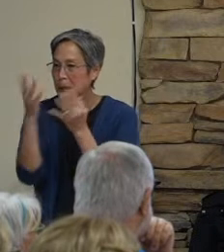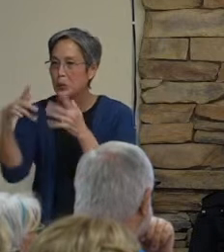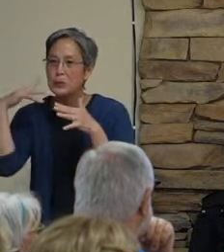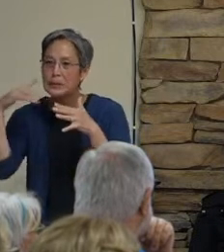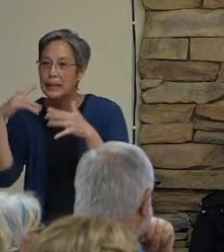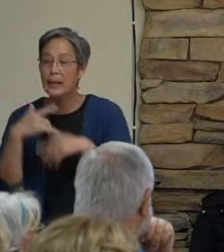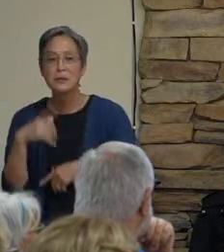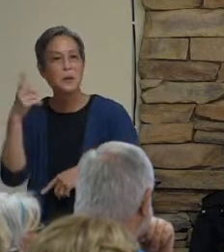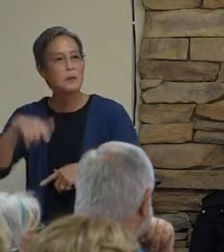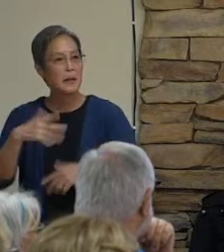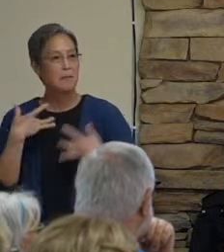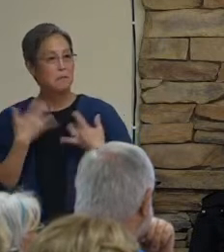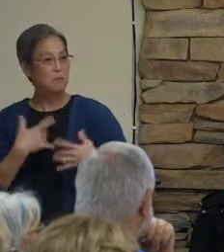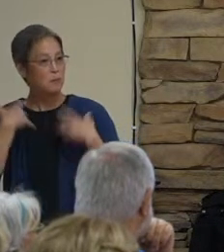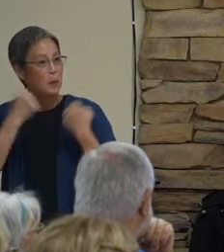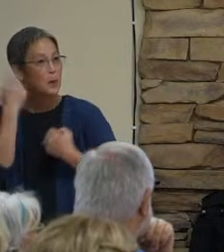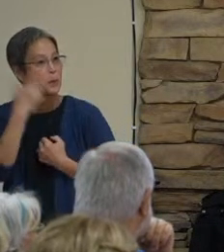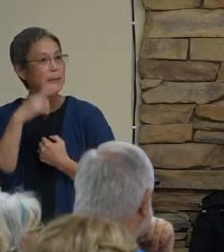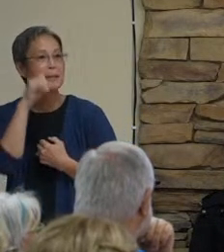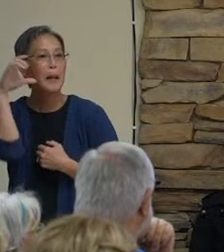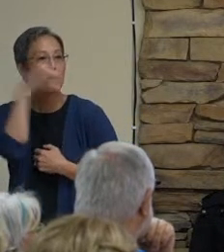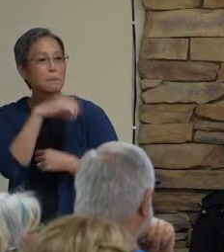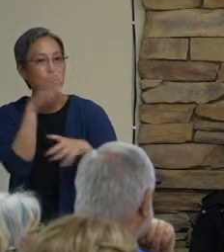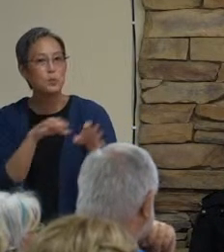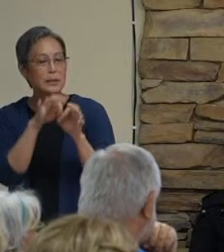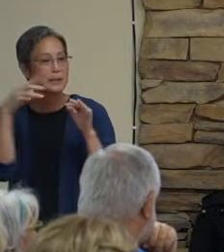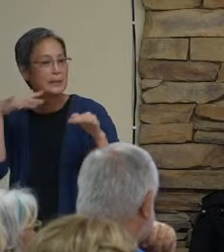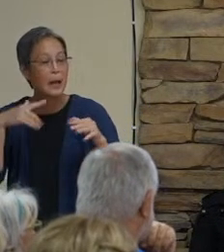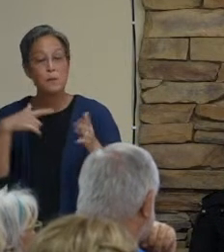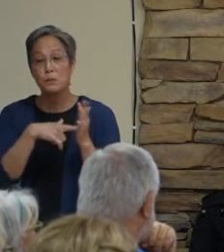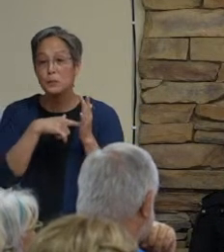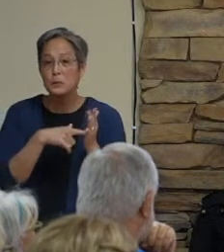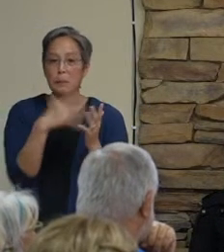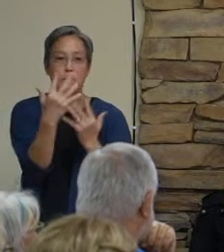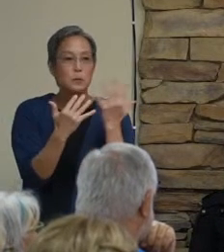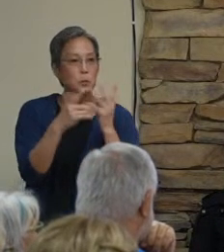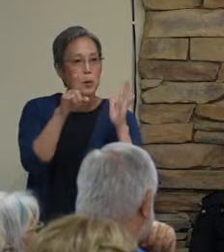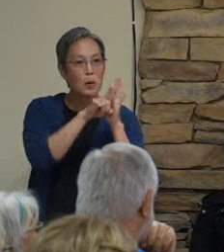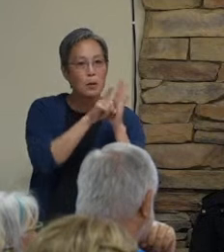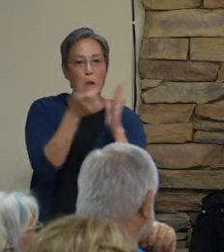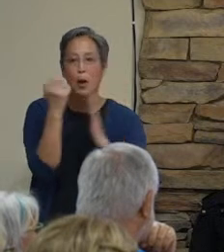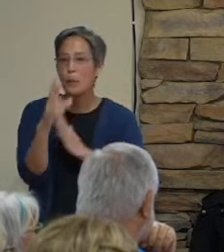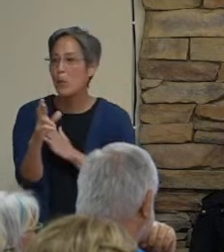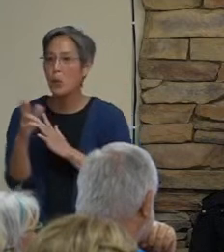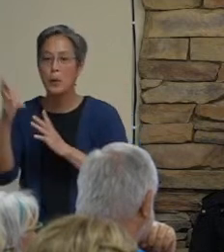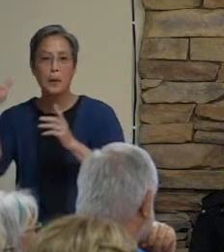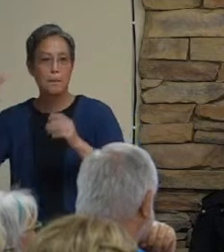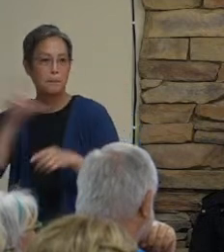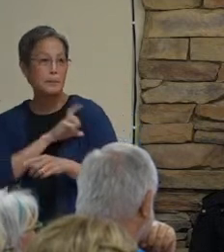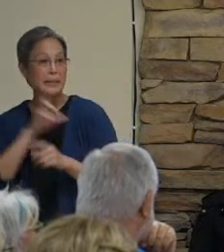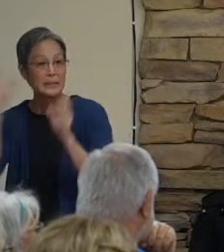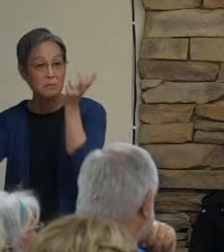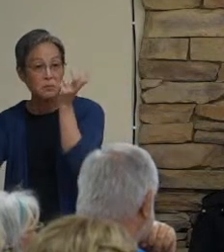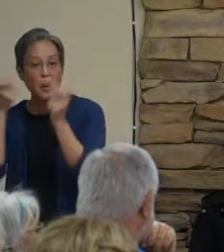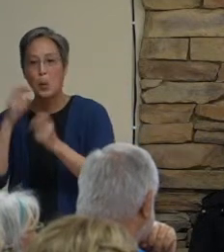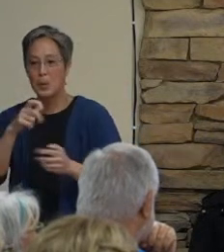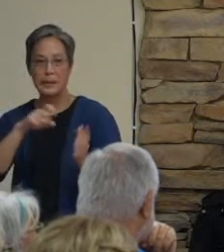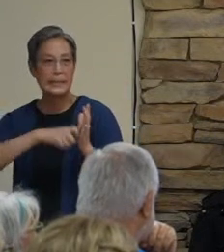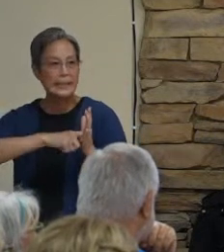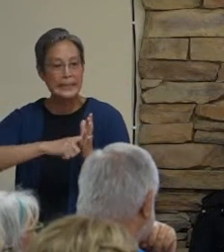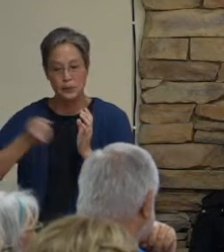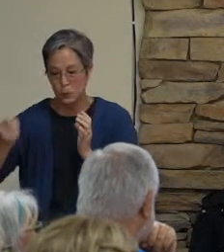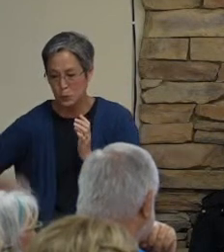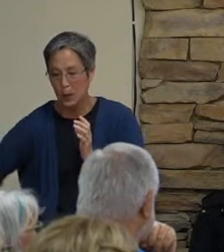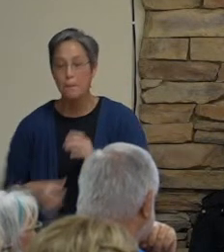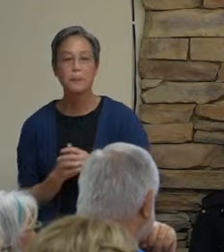going to miss an important sound, like a smoke alarm, a police siren, or their keys dropping. There's so much to be gained by